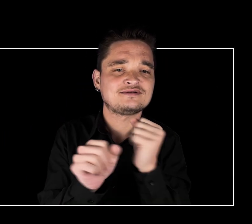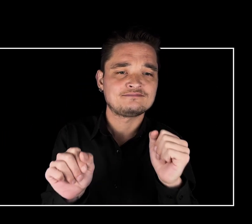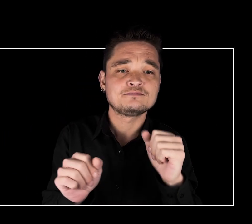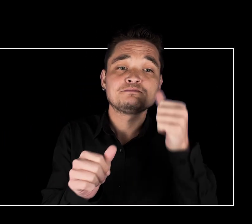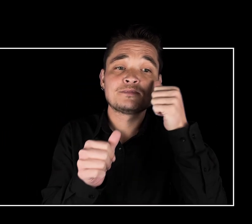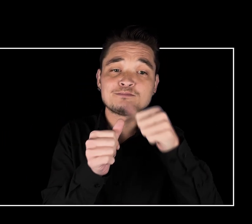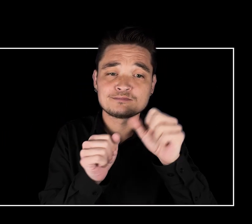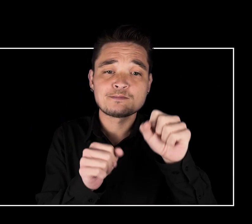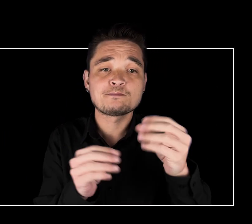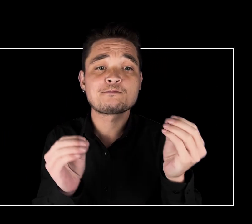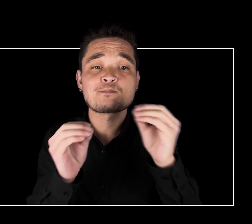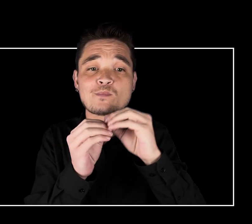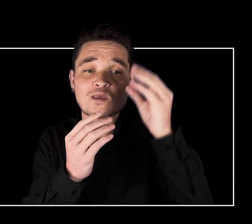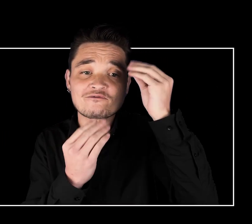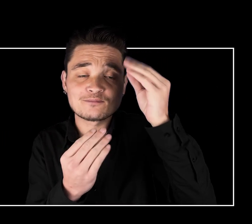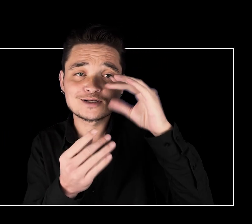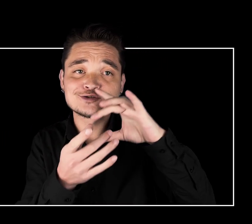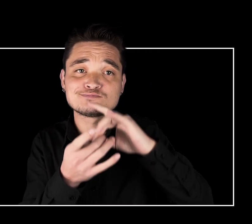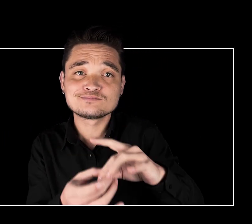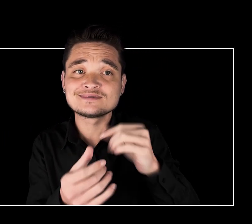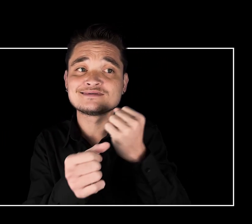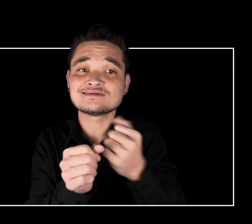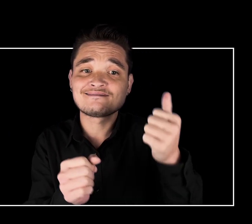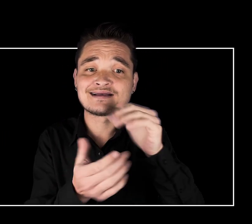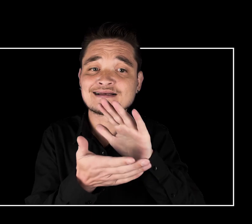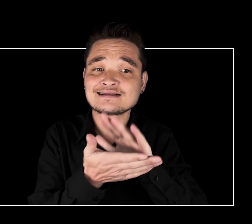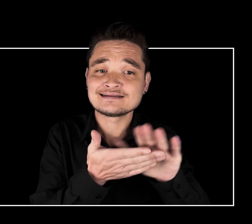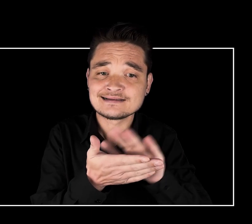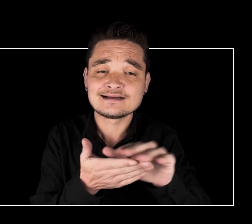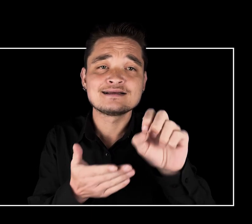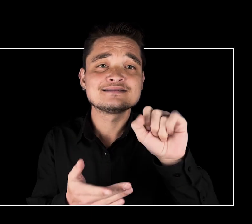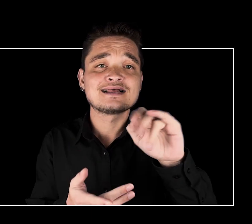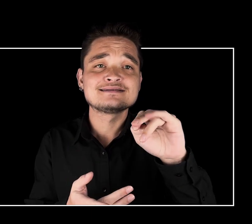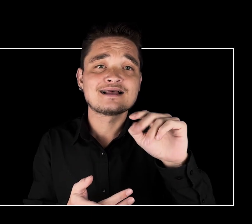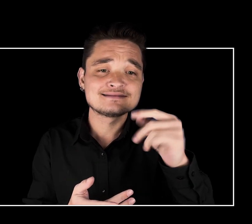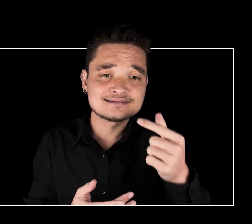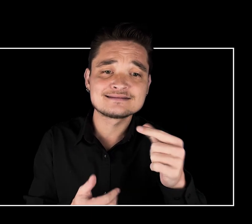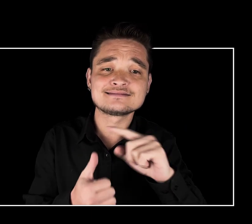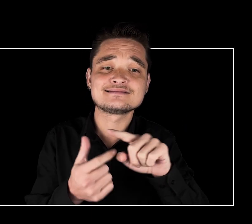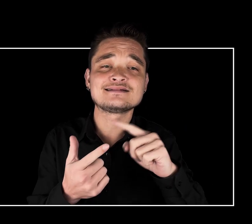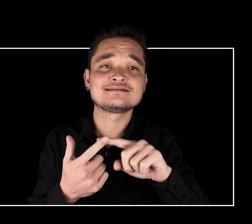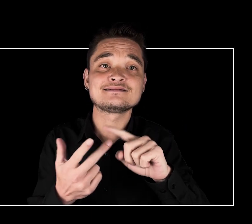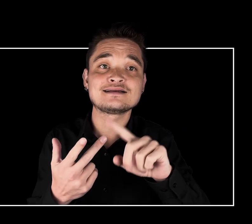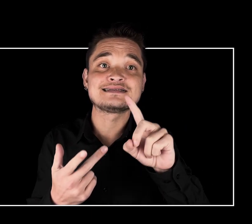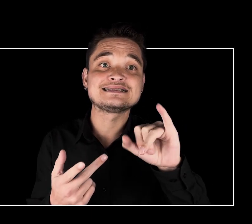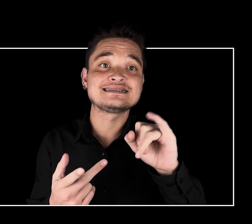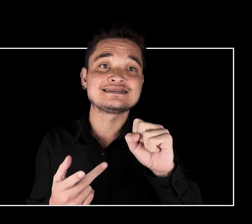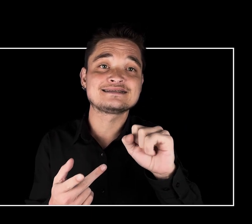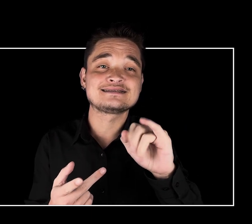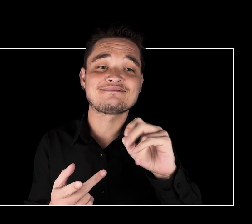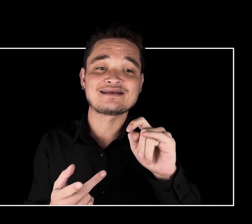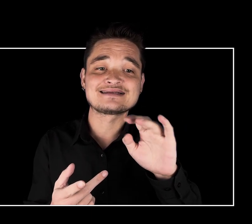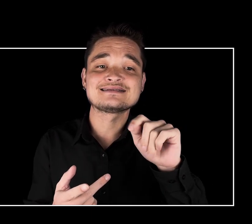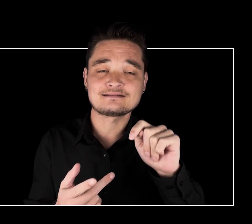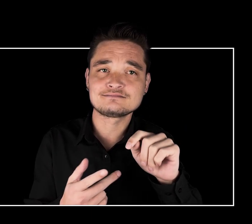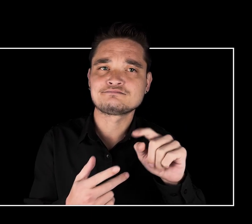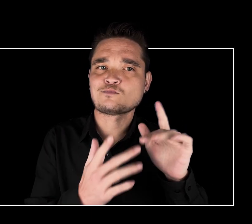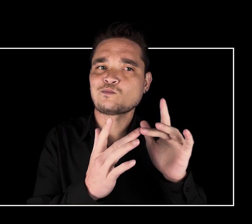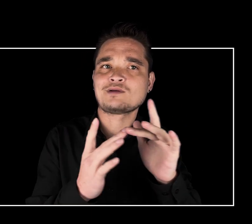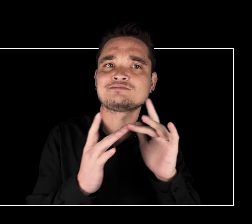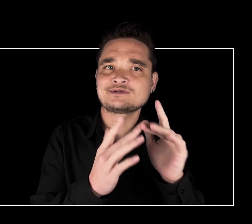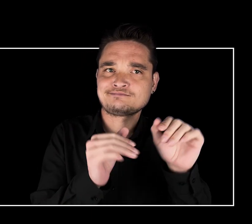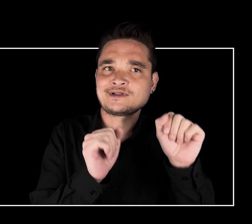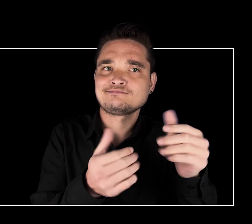Remember, you can find more information about safer cleaning, sanitizing, and disinfecting at this website.